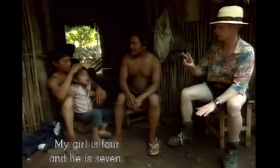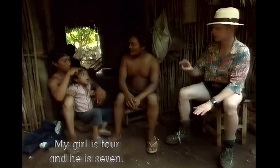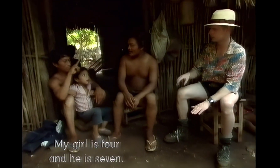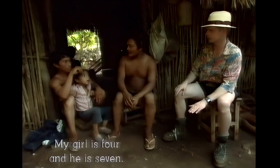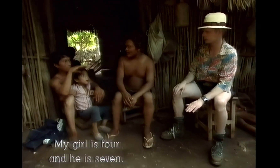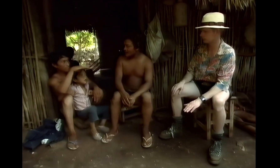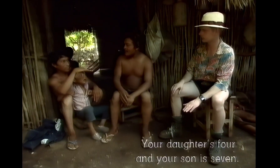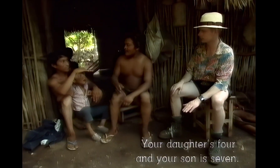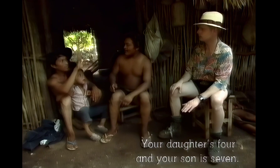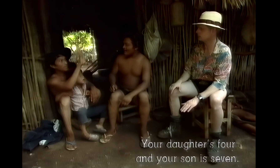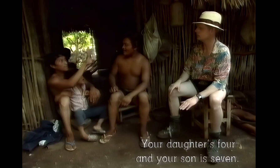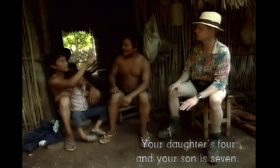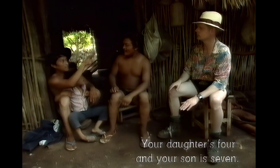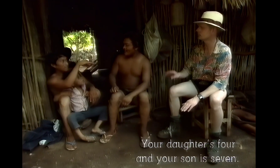My girl is 4,